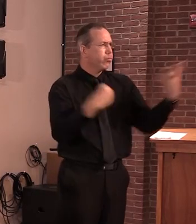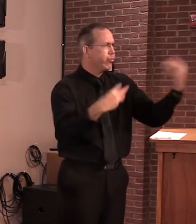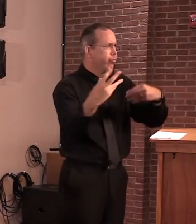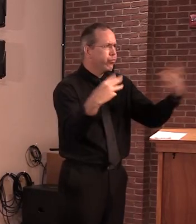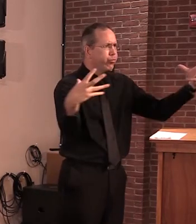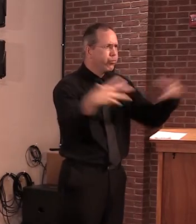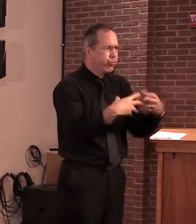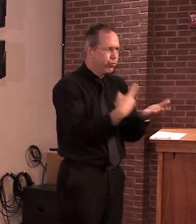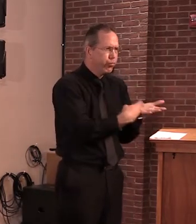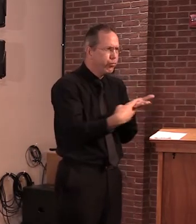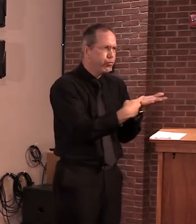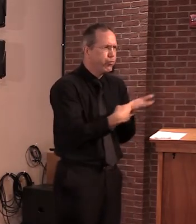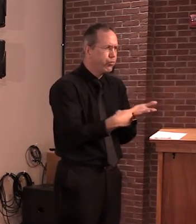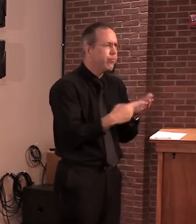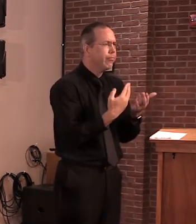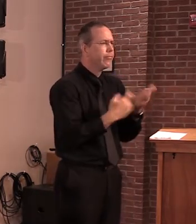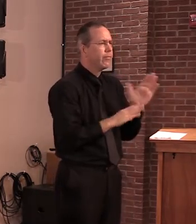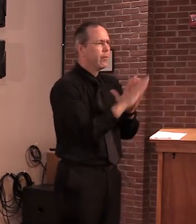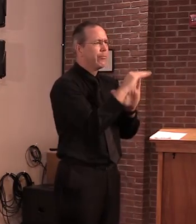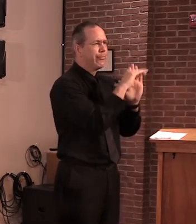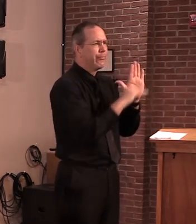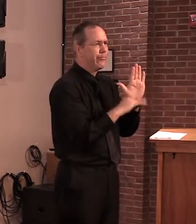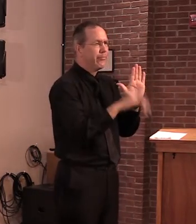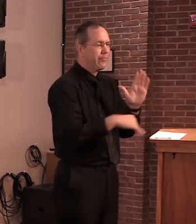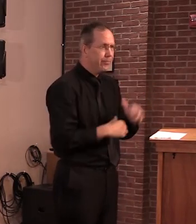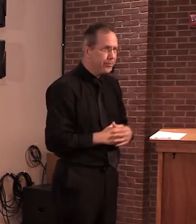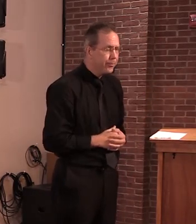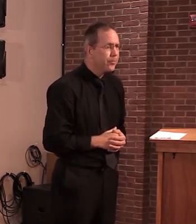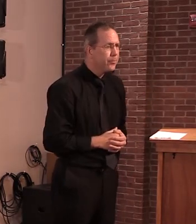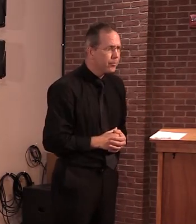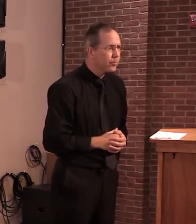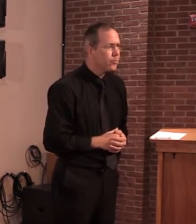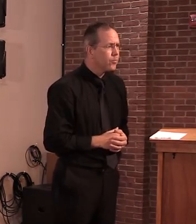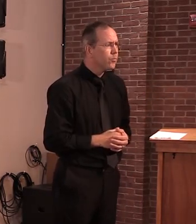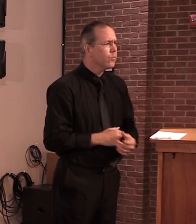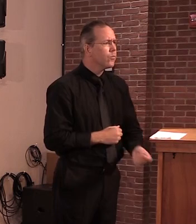But if they block or school sports are blocked,